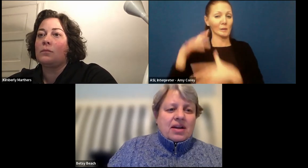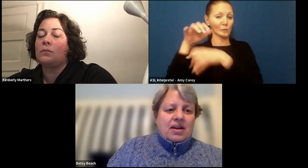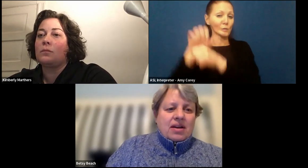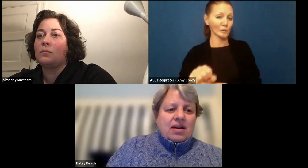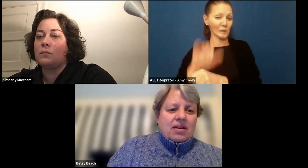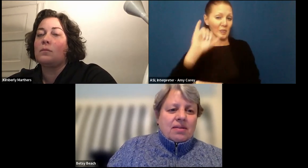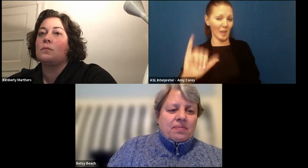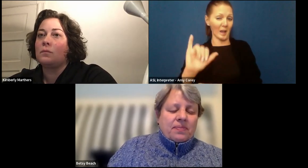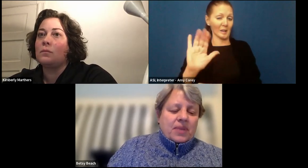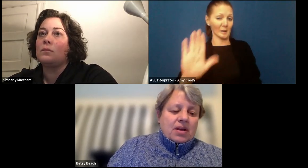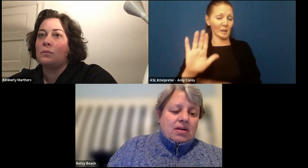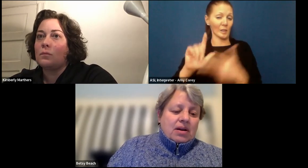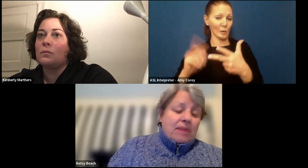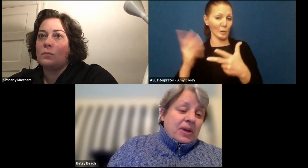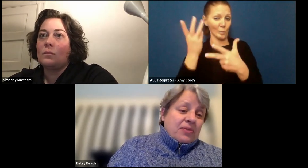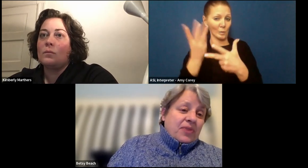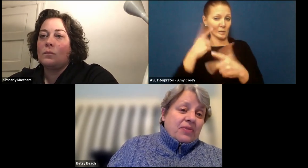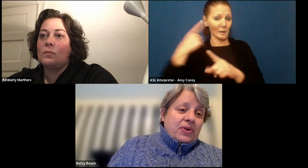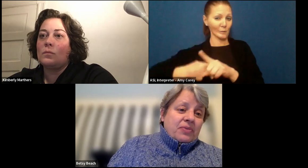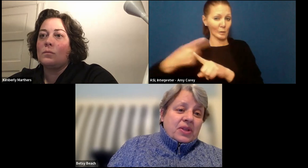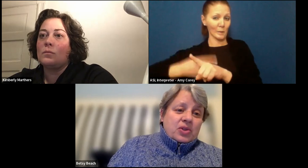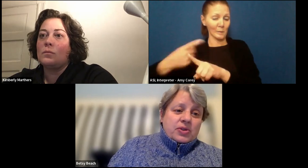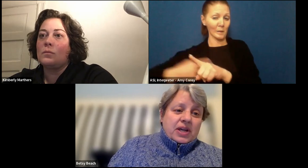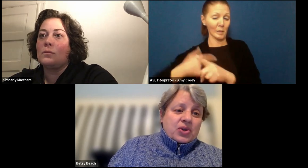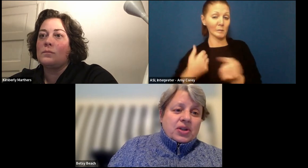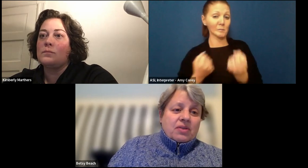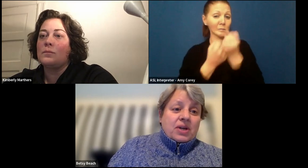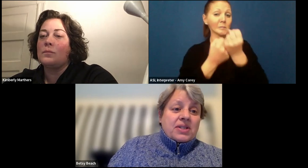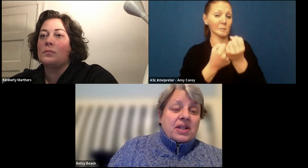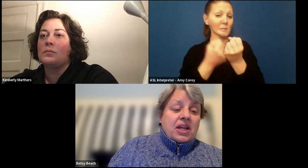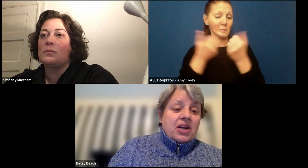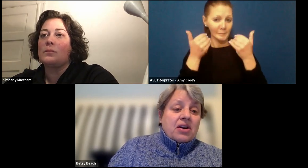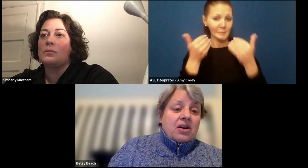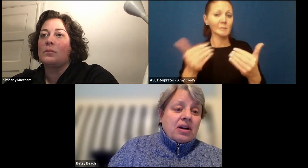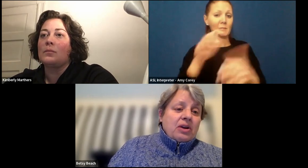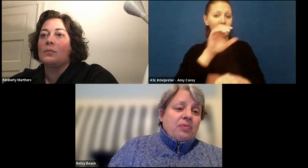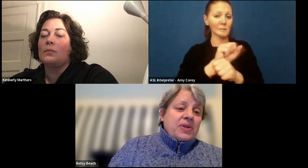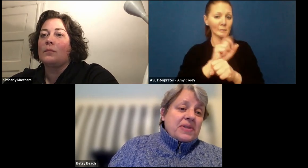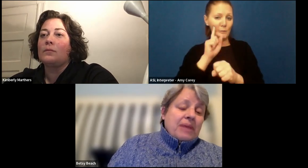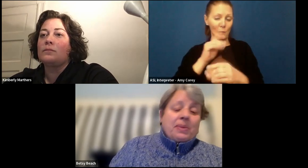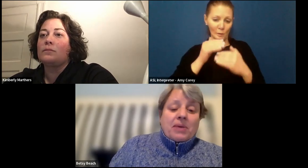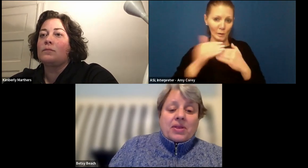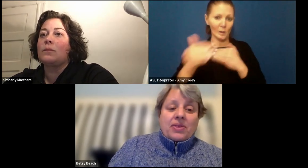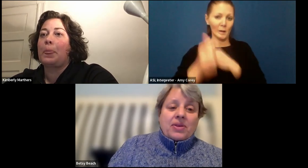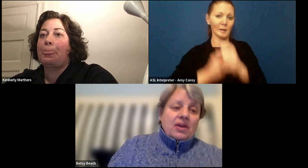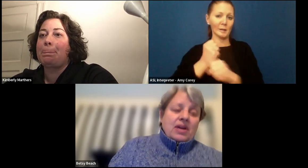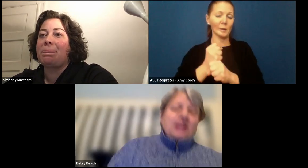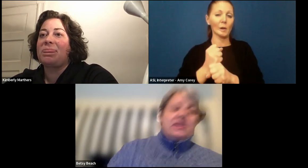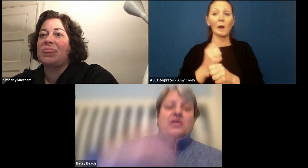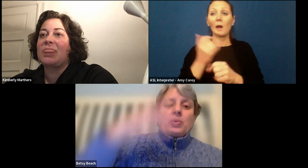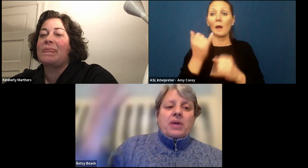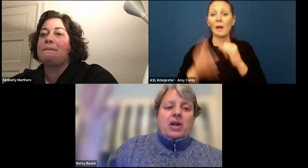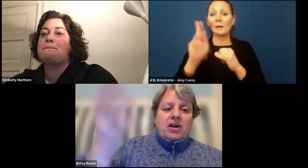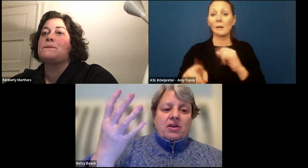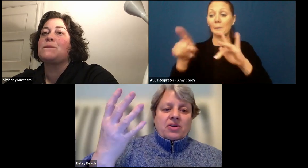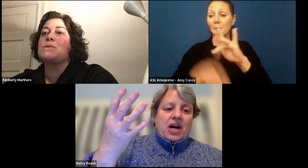date. And I'd be in favor of just scheduling the rest of the year. You know, if we skip a month, at least